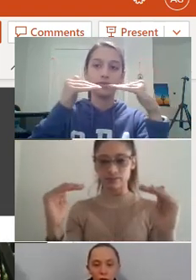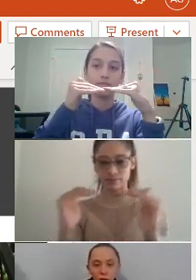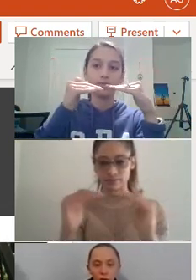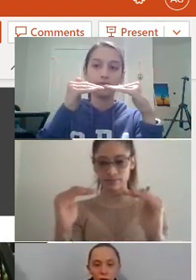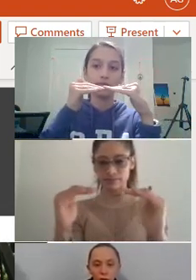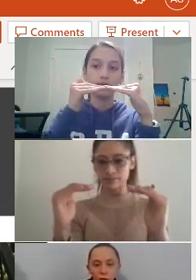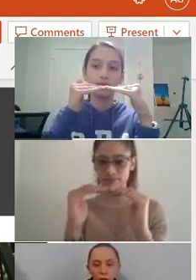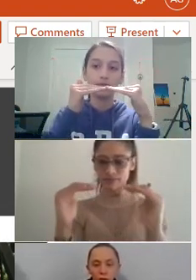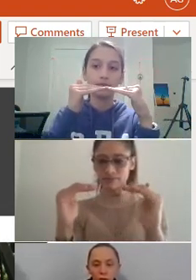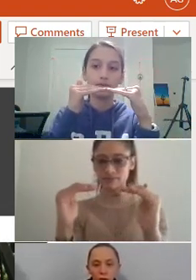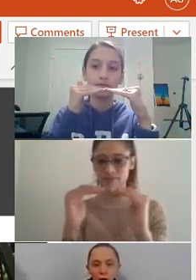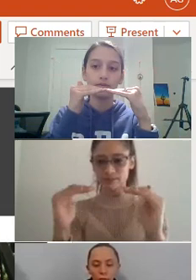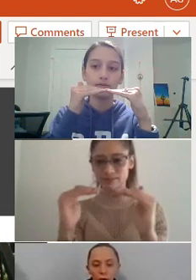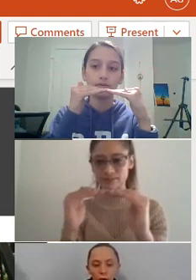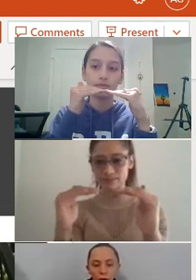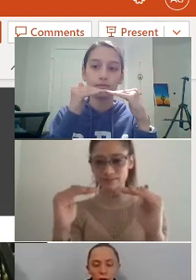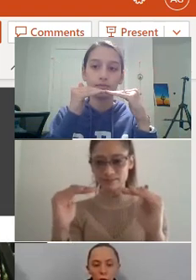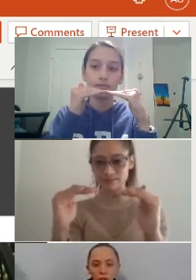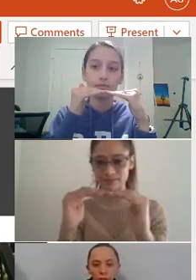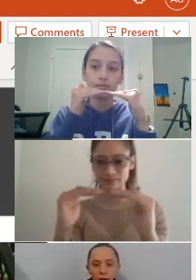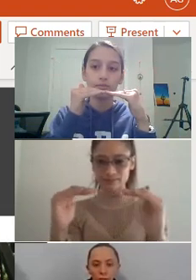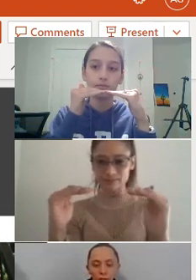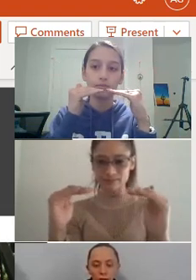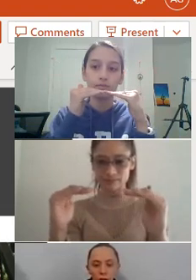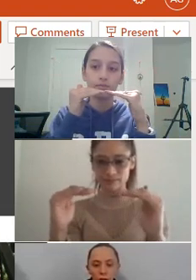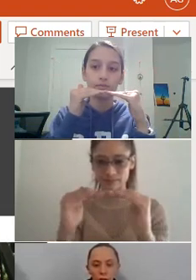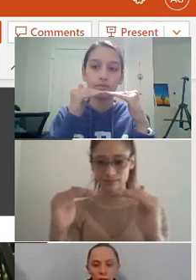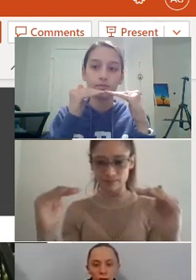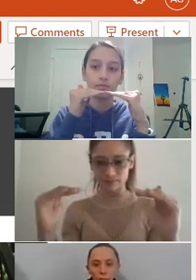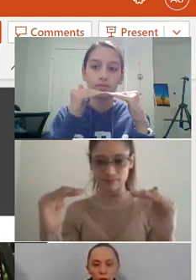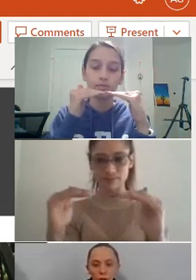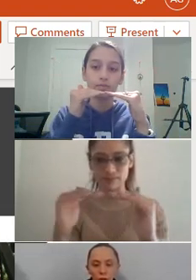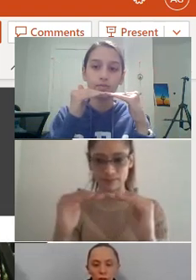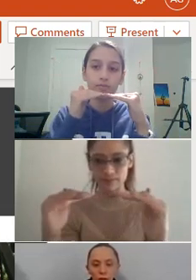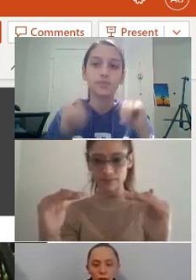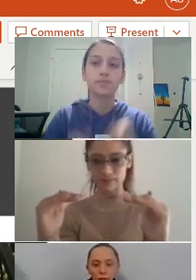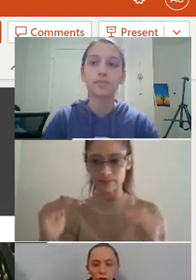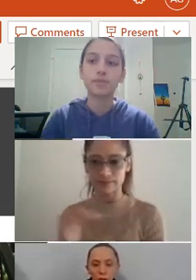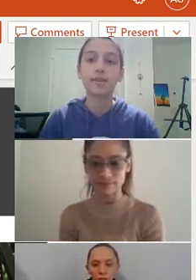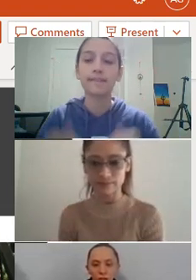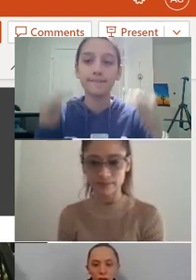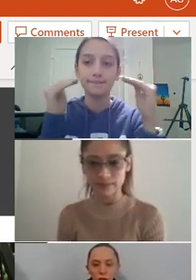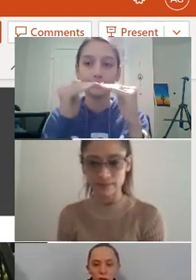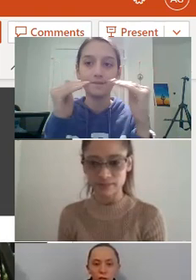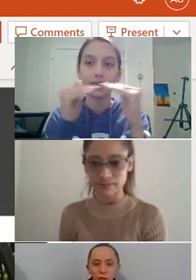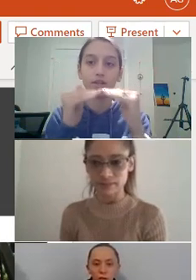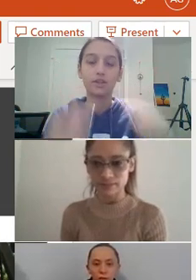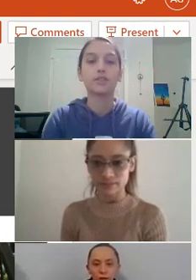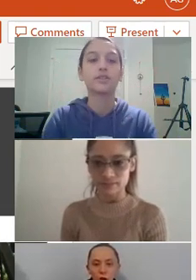For fair, you're gonna have a closed five and you're gonna tap your fingertips